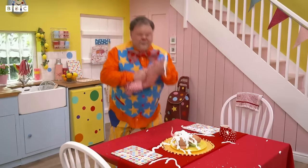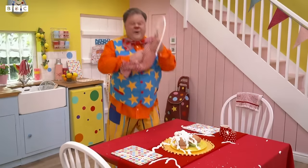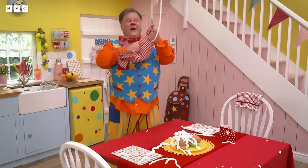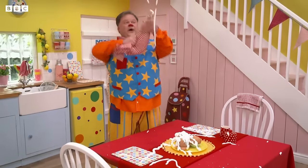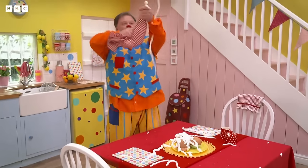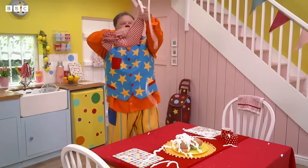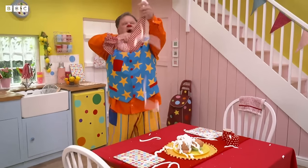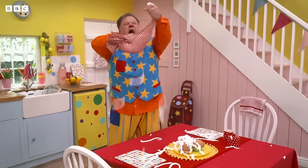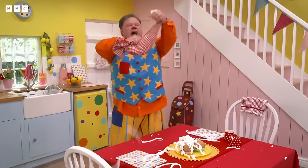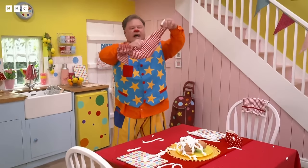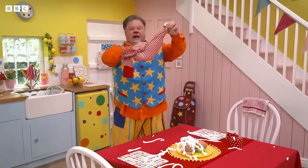Woohoo!